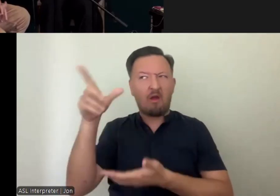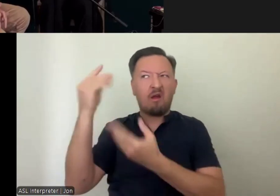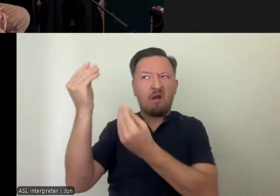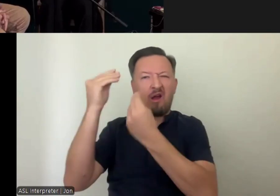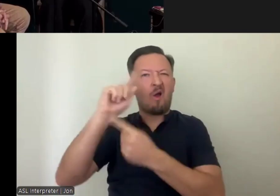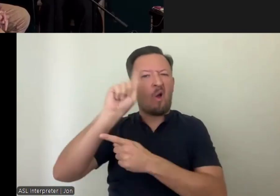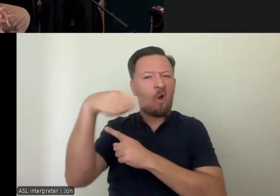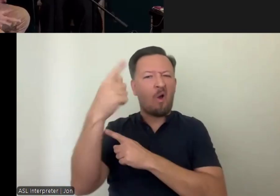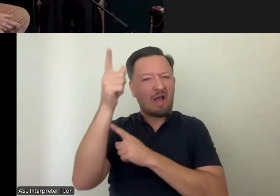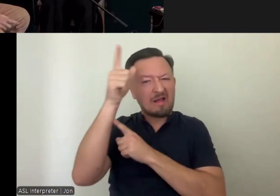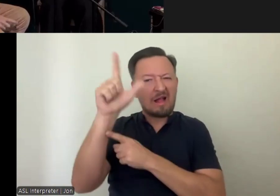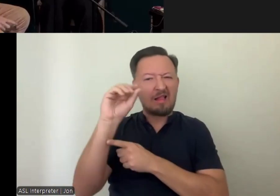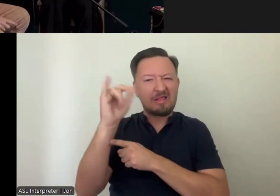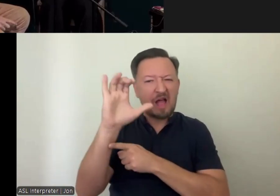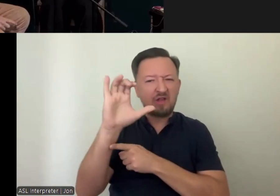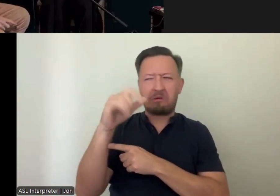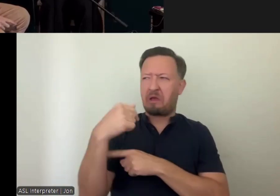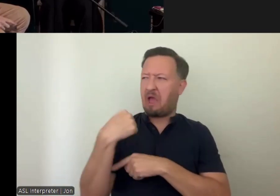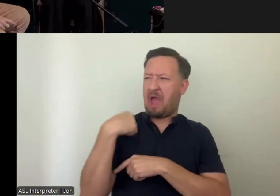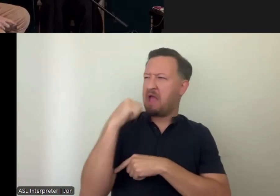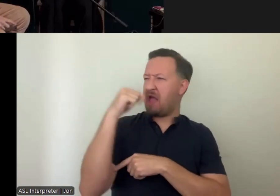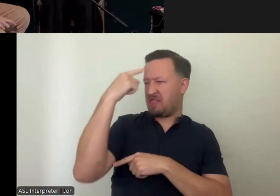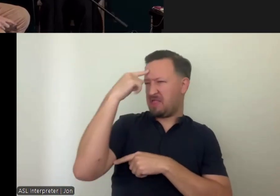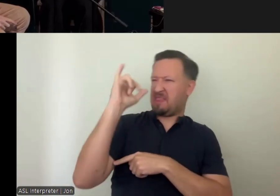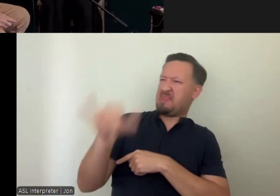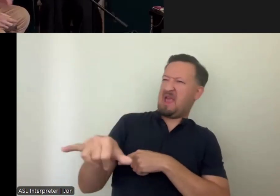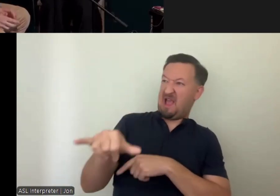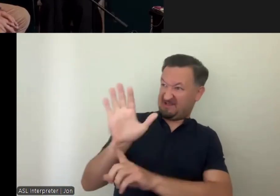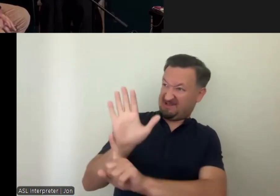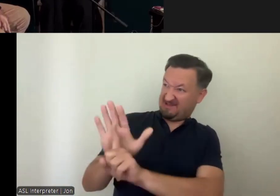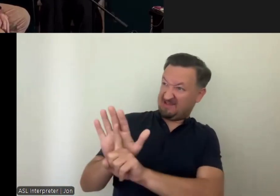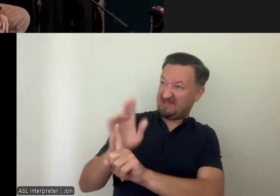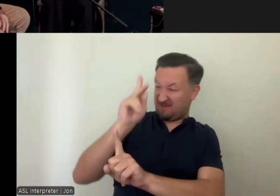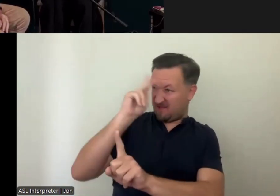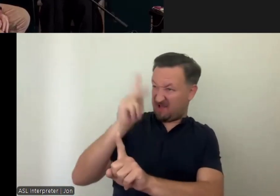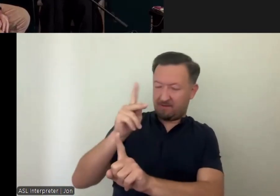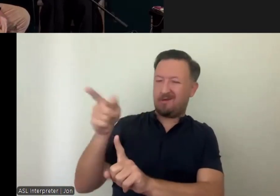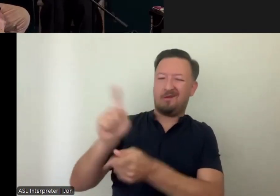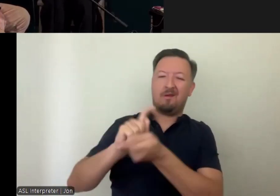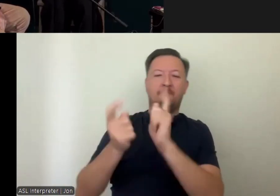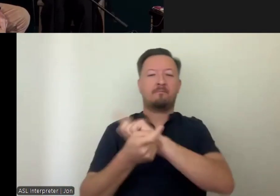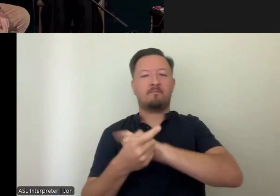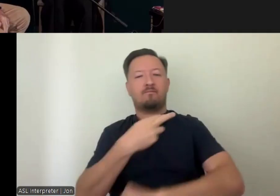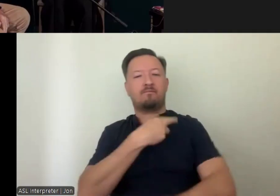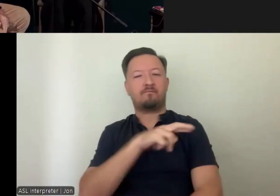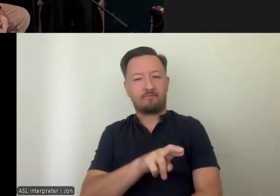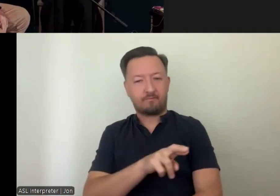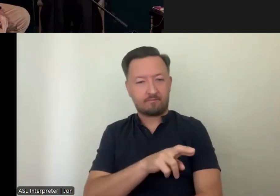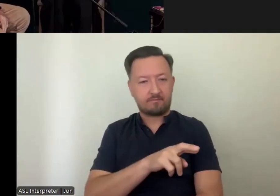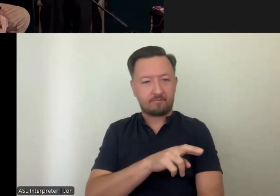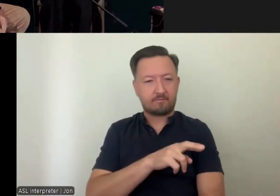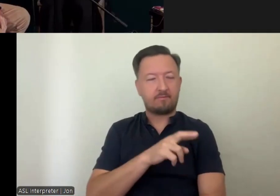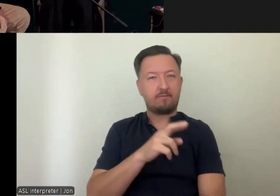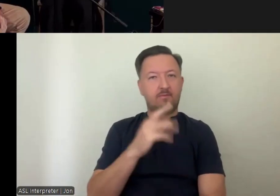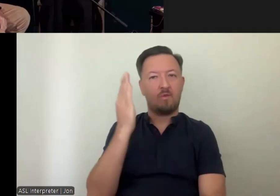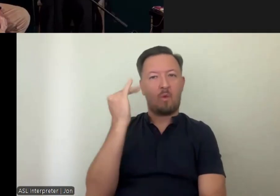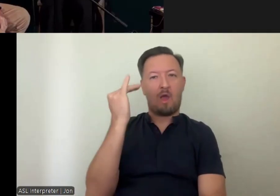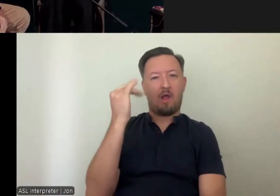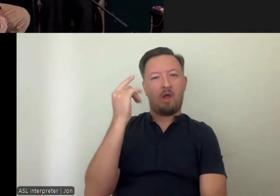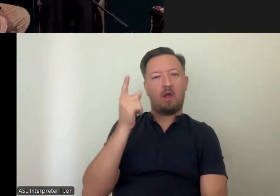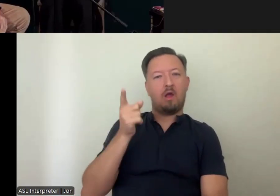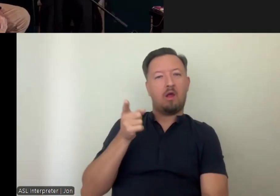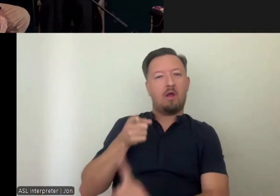that's not what I thought philosophy was. Right. He said, so he switched his major to religion because he thought that